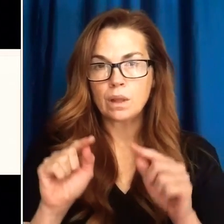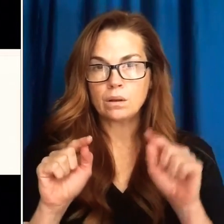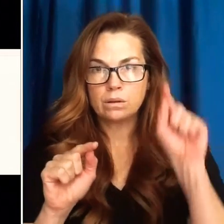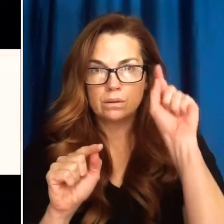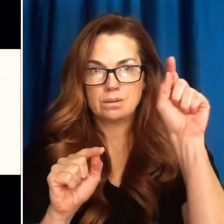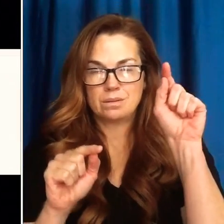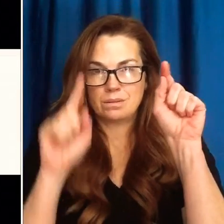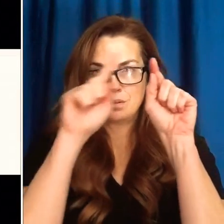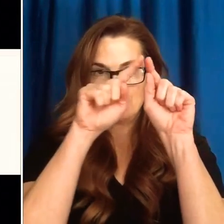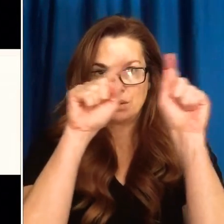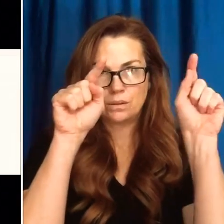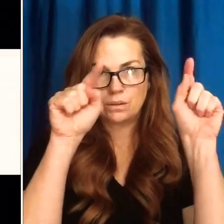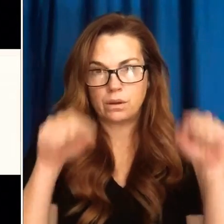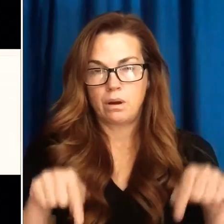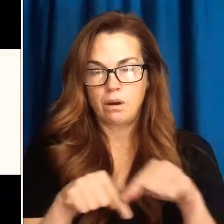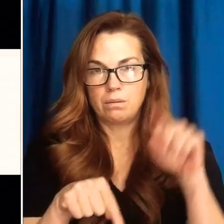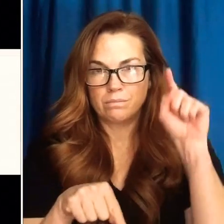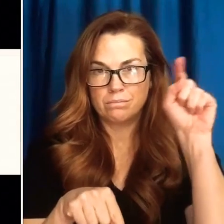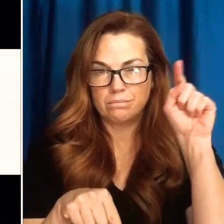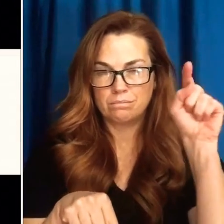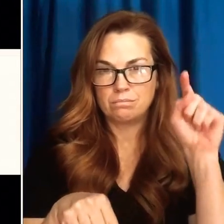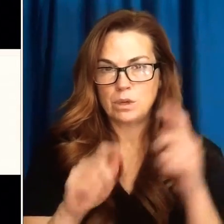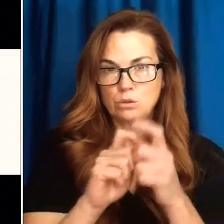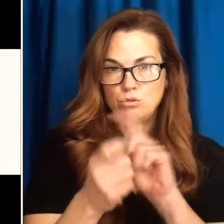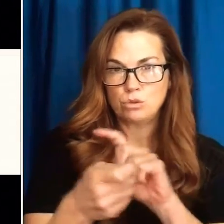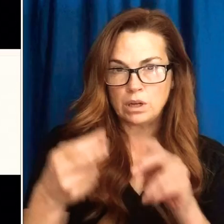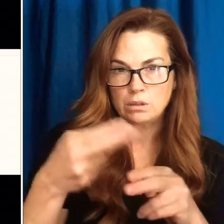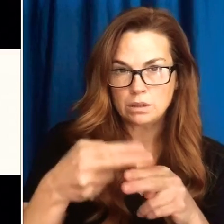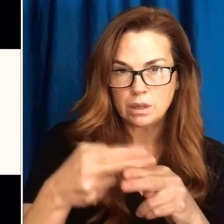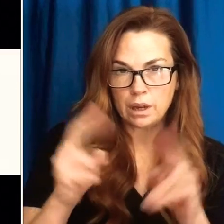and rename your project.